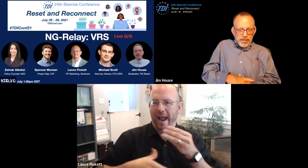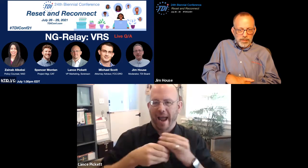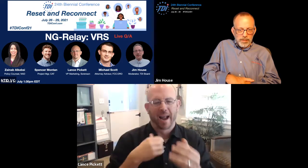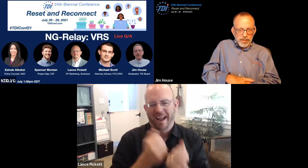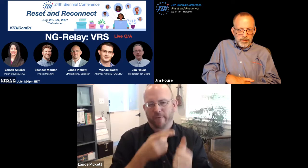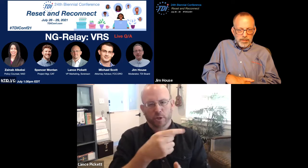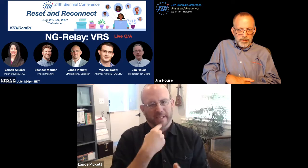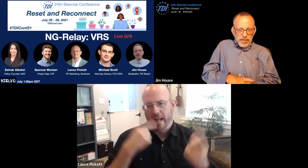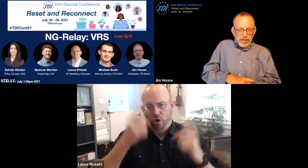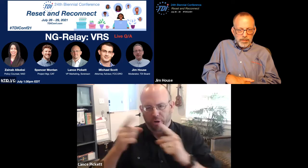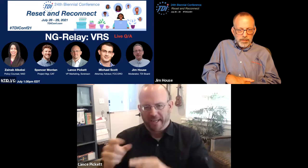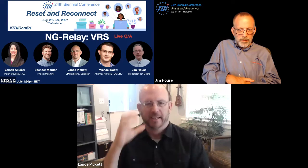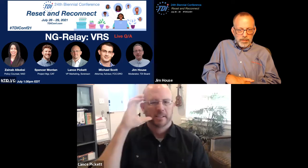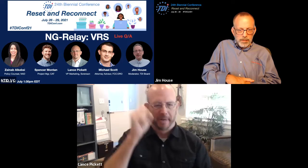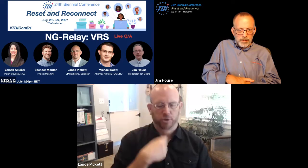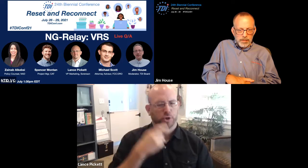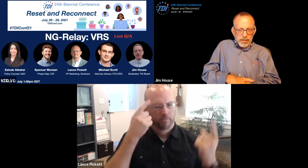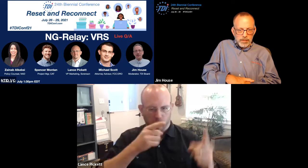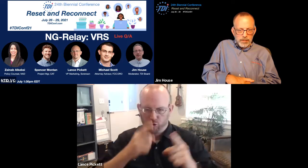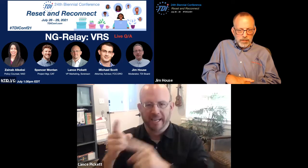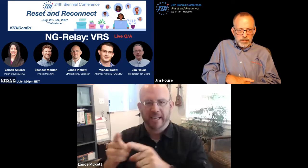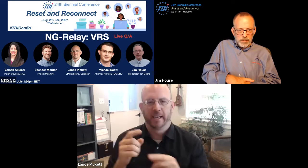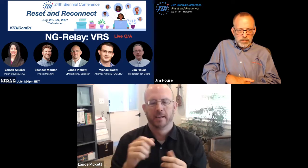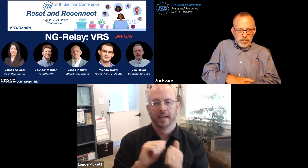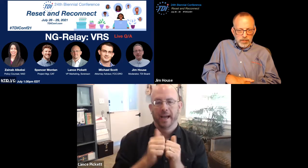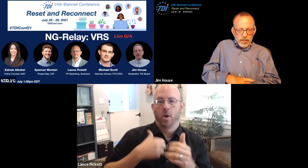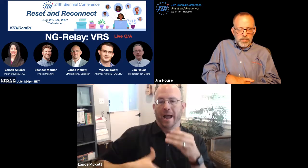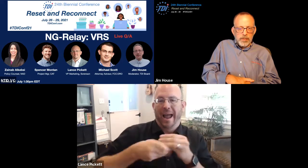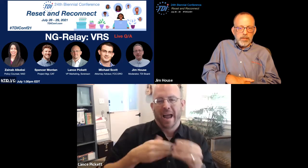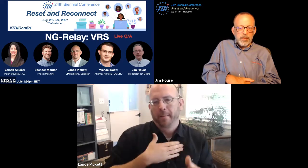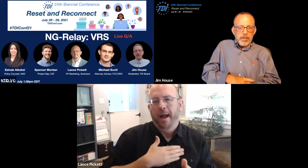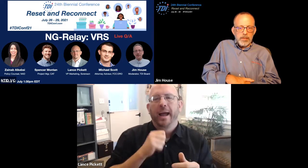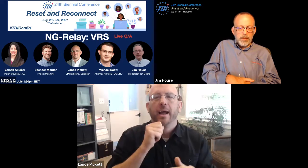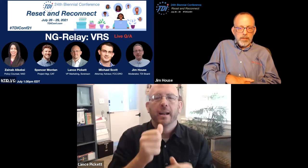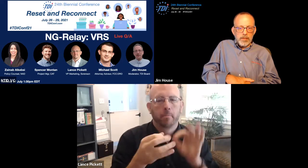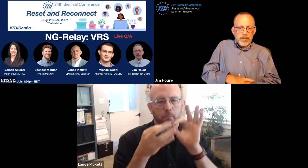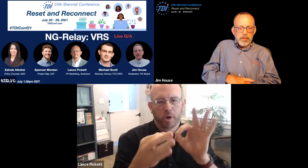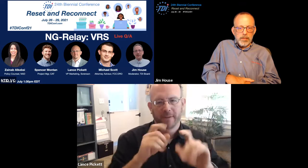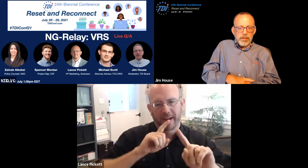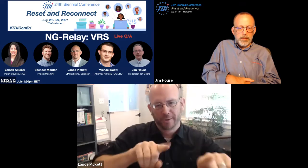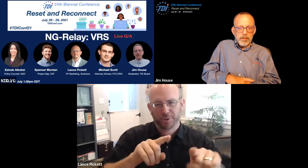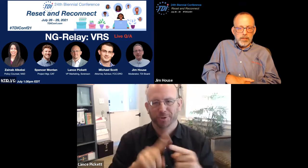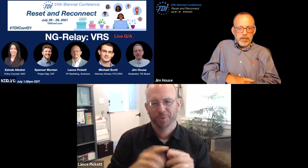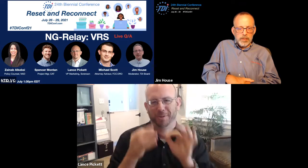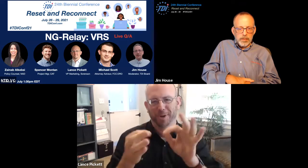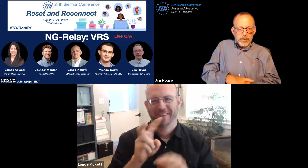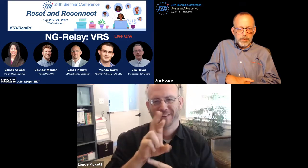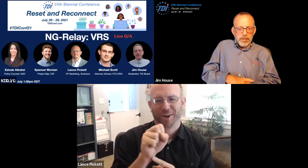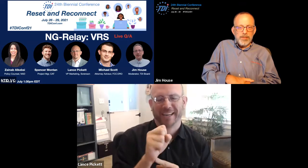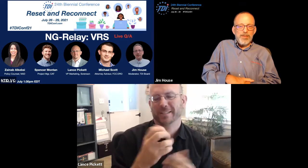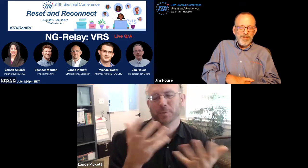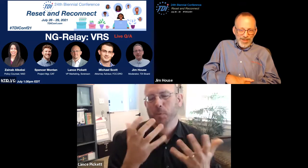like. And I agree with everything she says, everything Spencer said too. So I just want to add